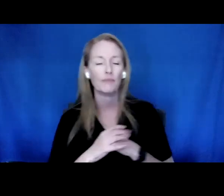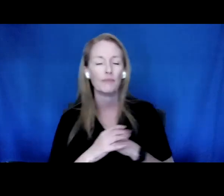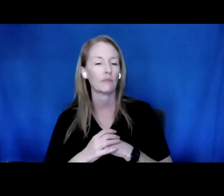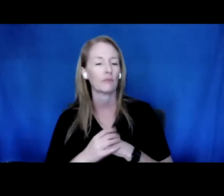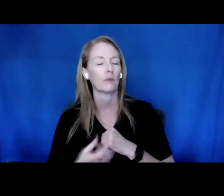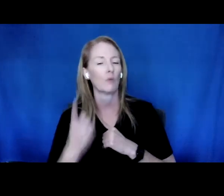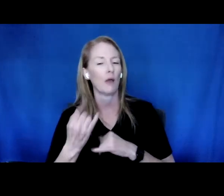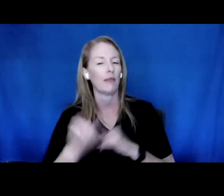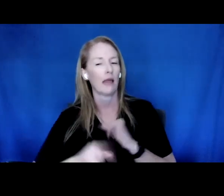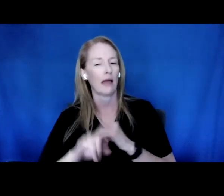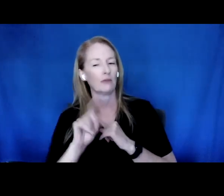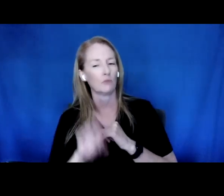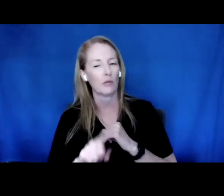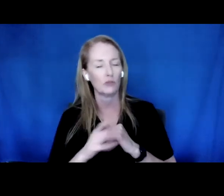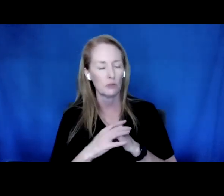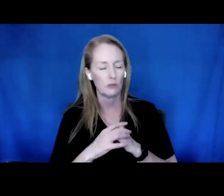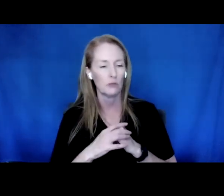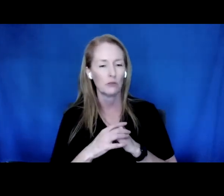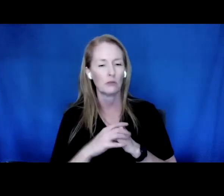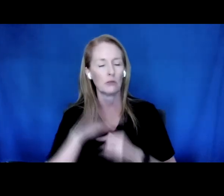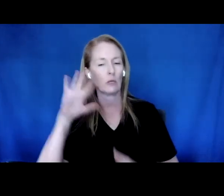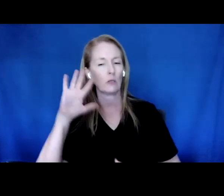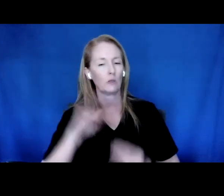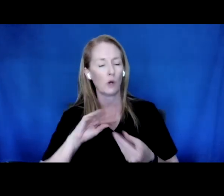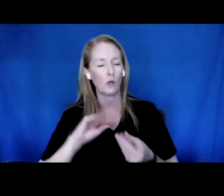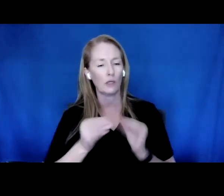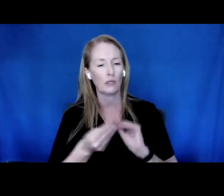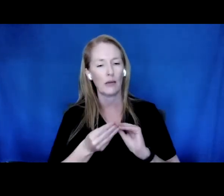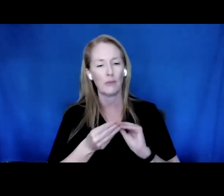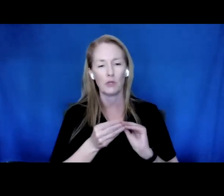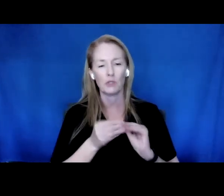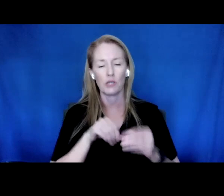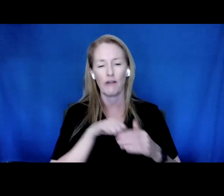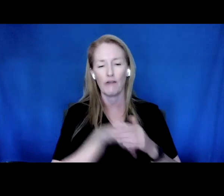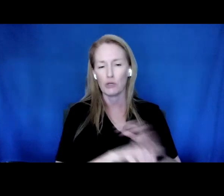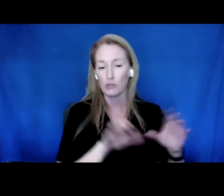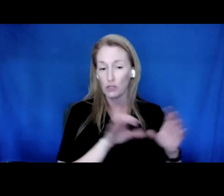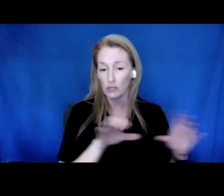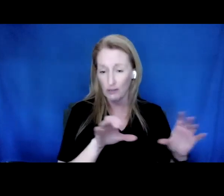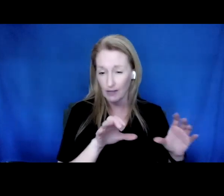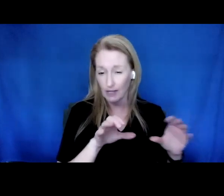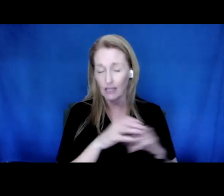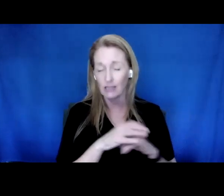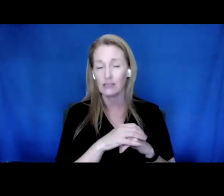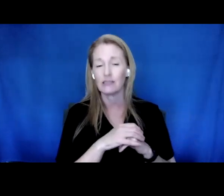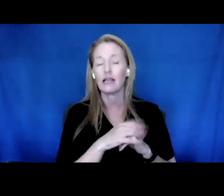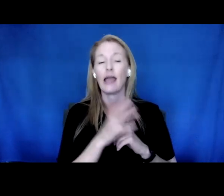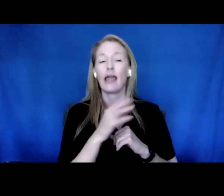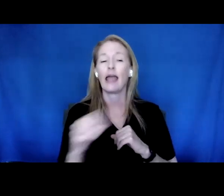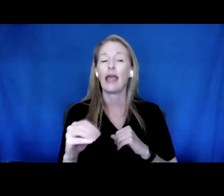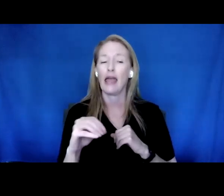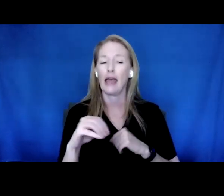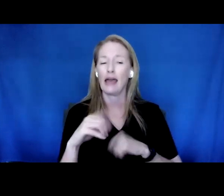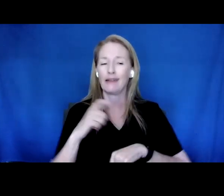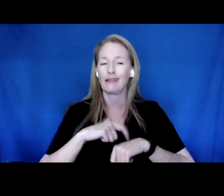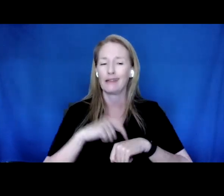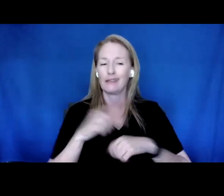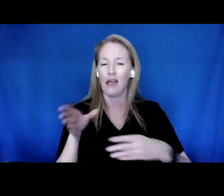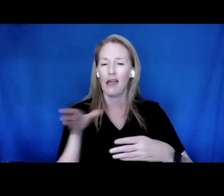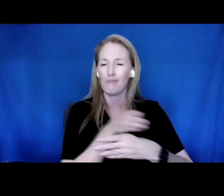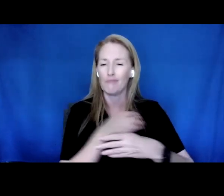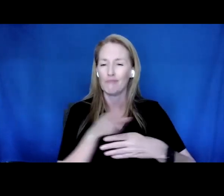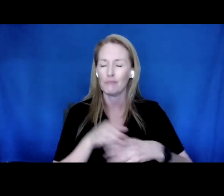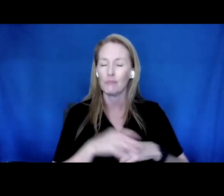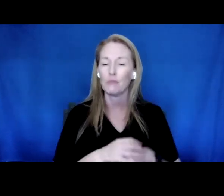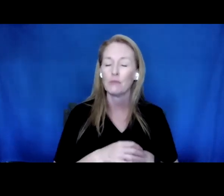was the total number of birth certificates in the study again, and the year period length? Yeah, so the study period was